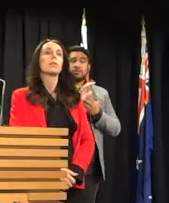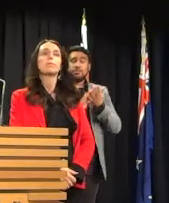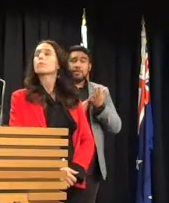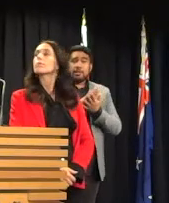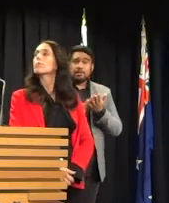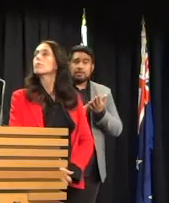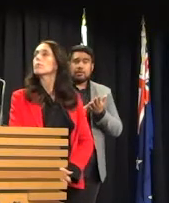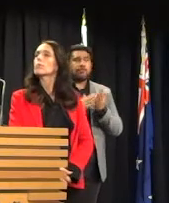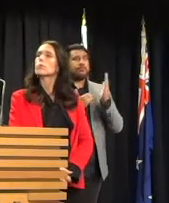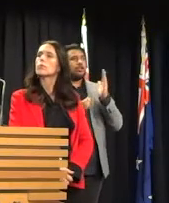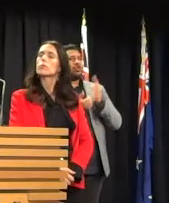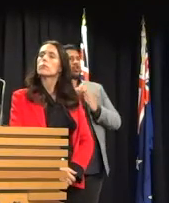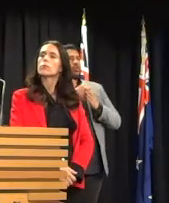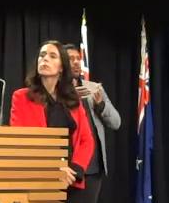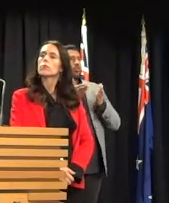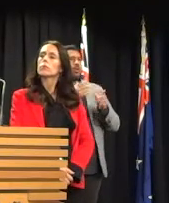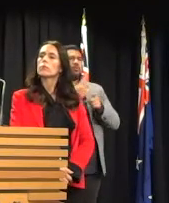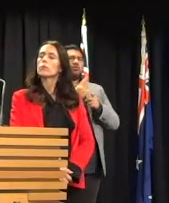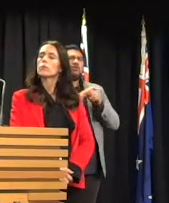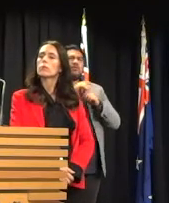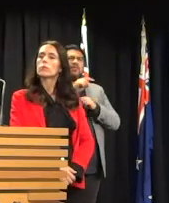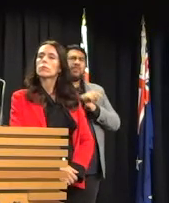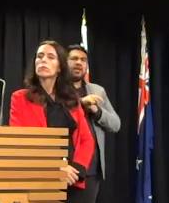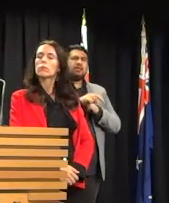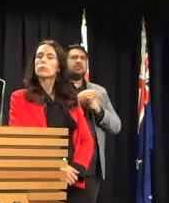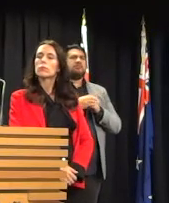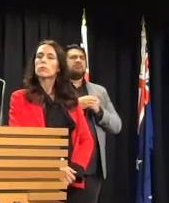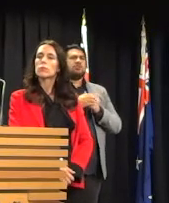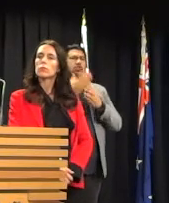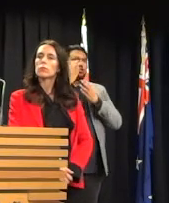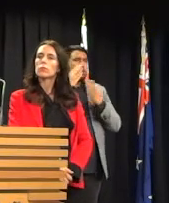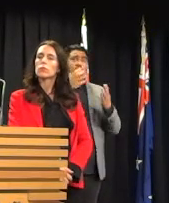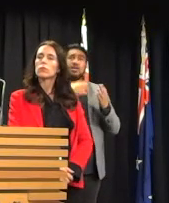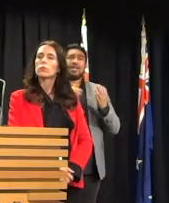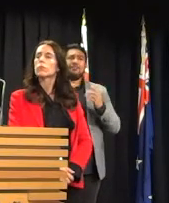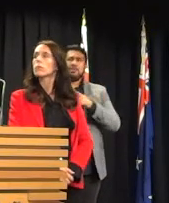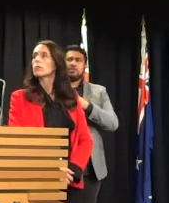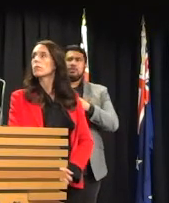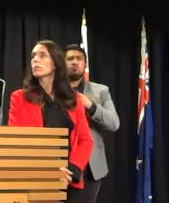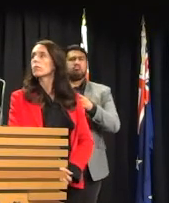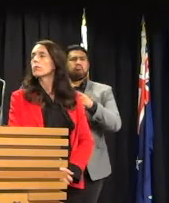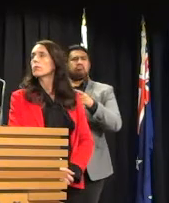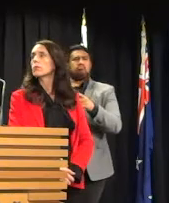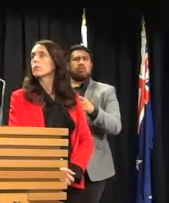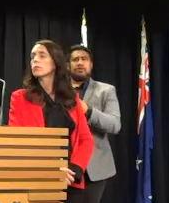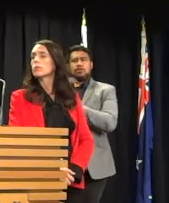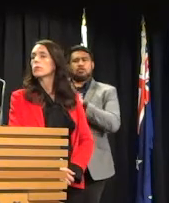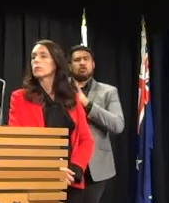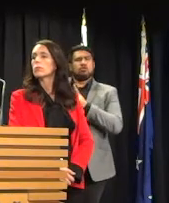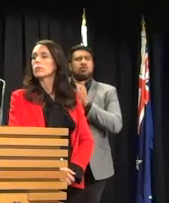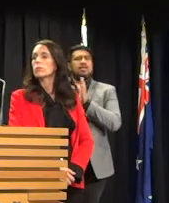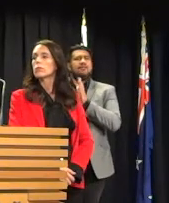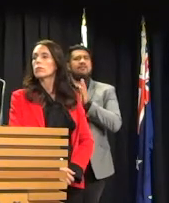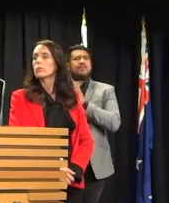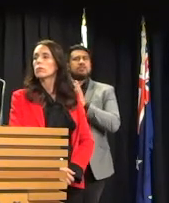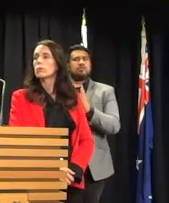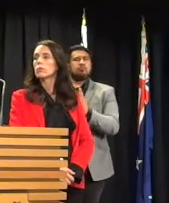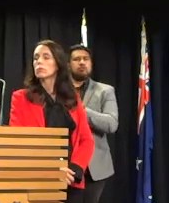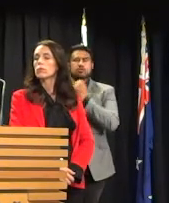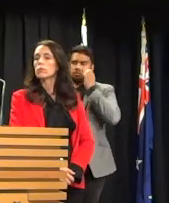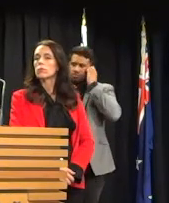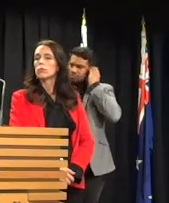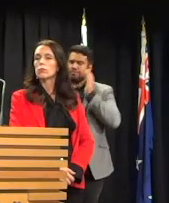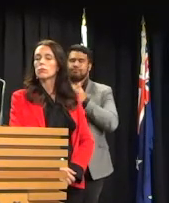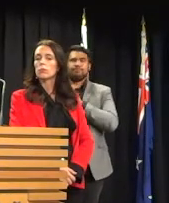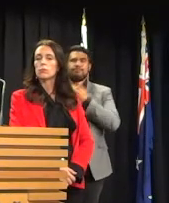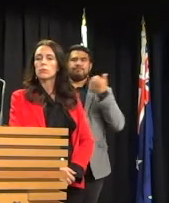new narrative that we've formed that stands apart from the government's previous social investment approach and differentiates us